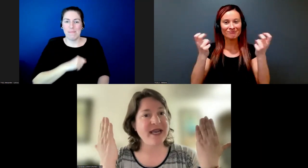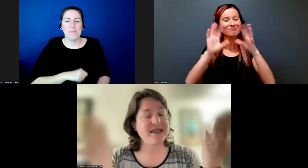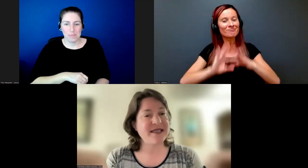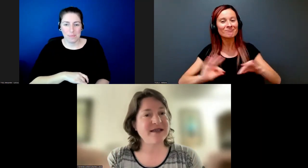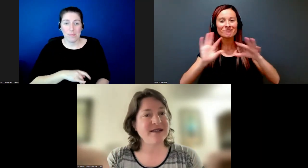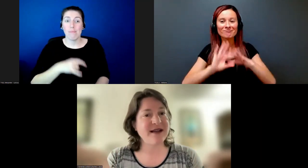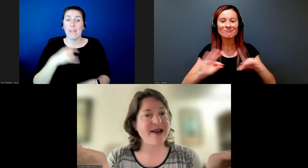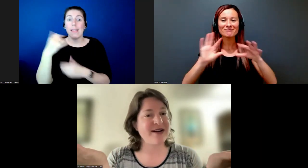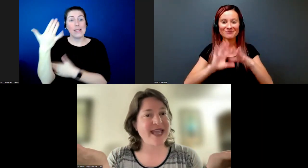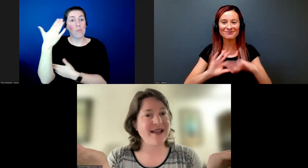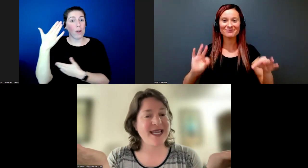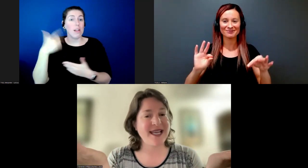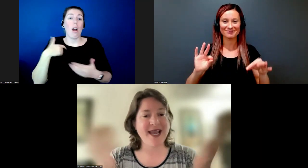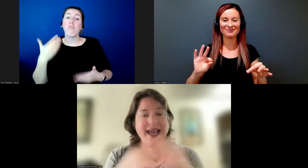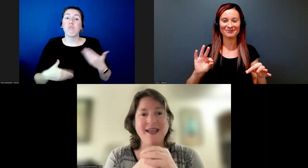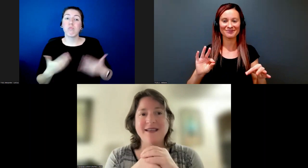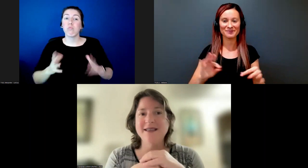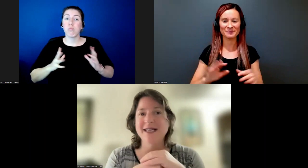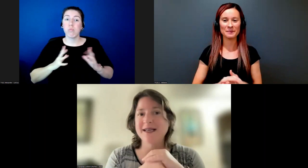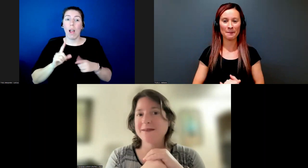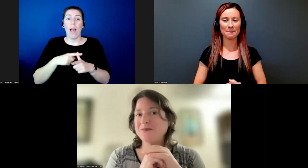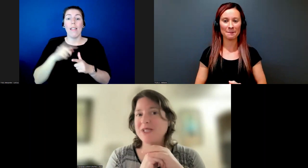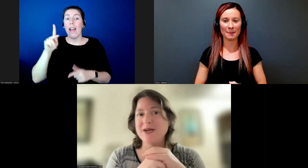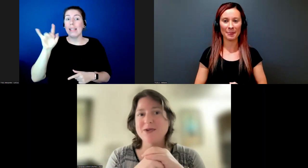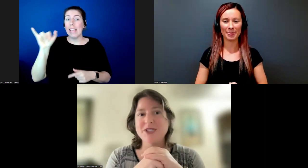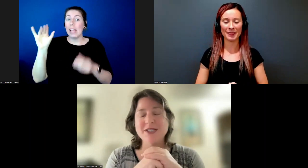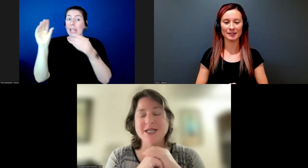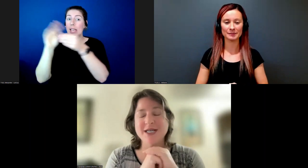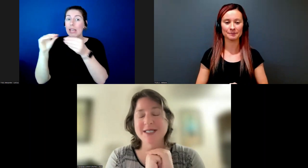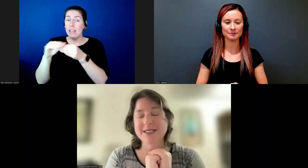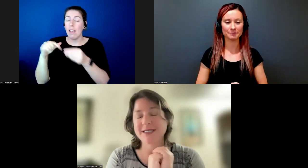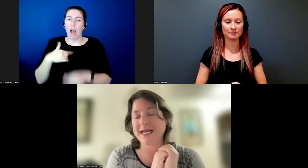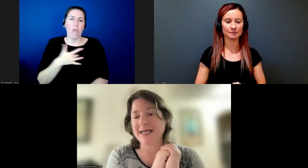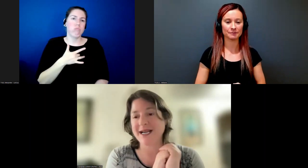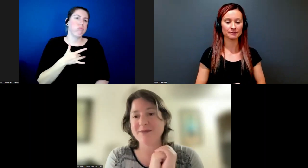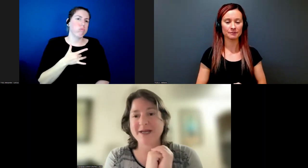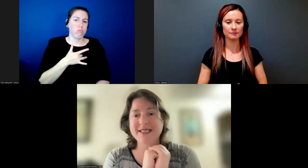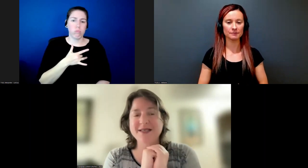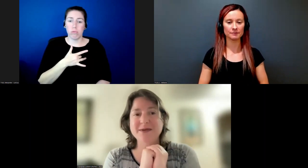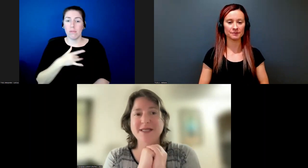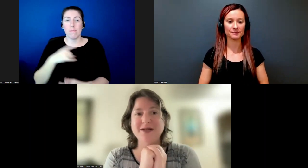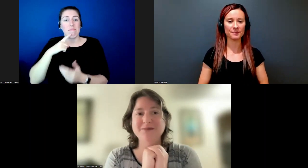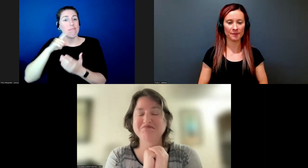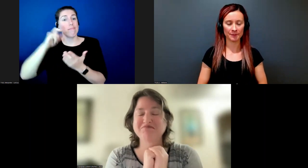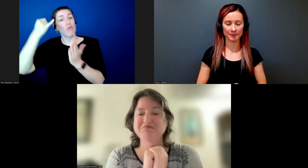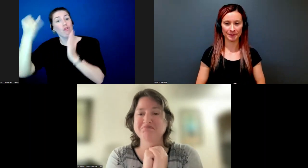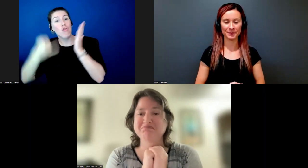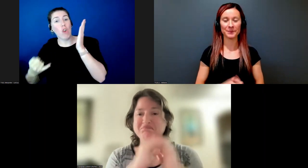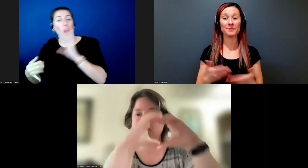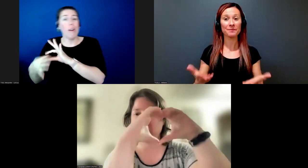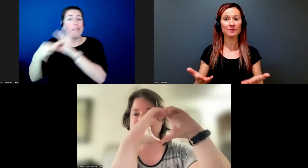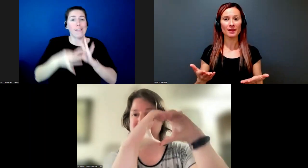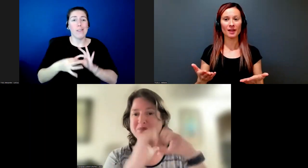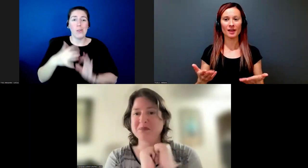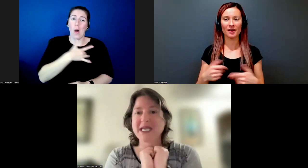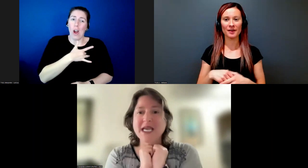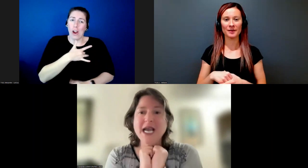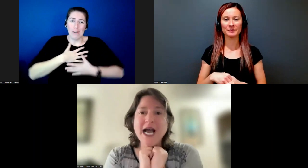together until I heard Kelly, and, chart to heart, I'm right there with you.